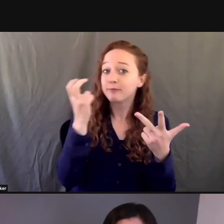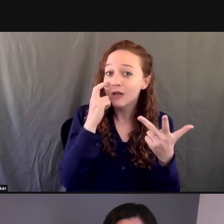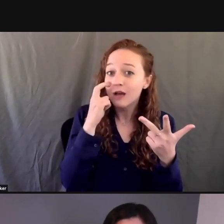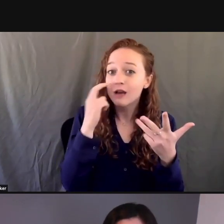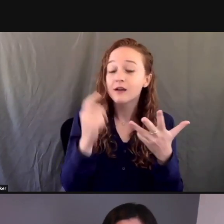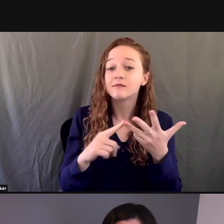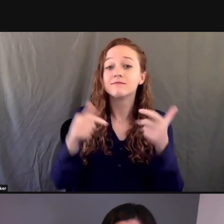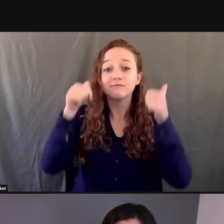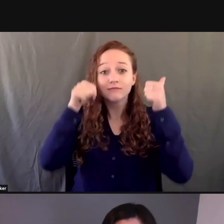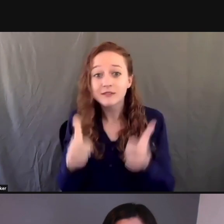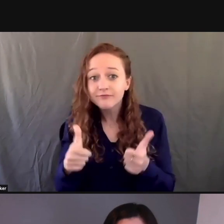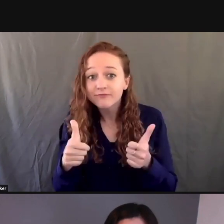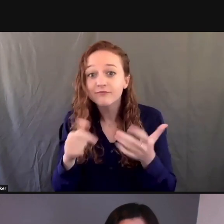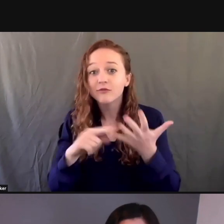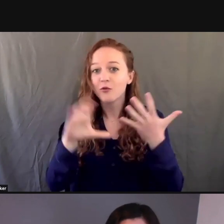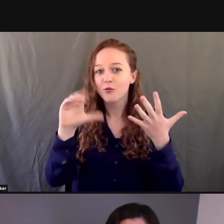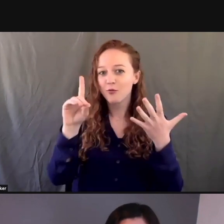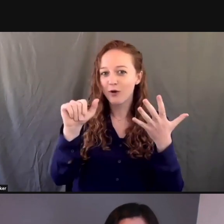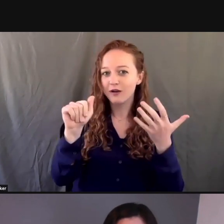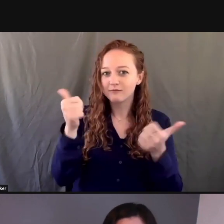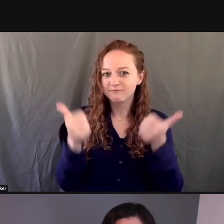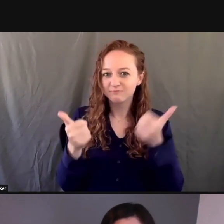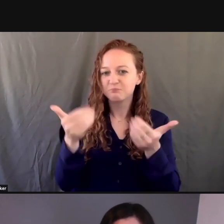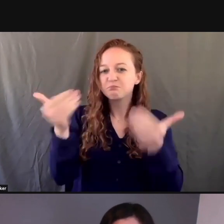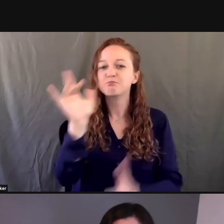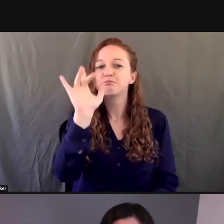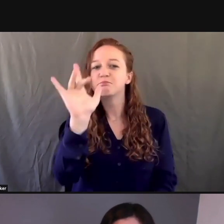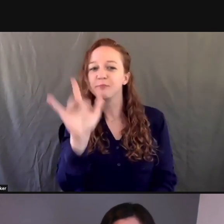and what we plan to do.